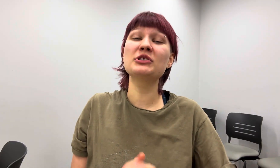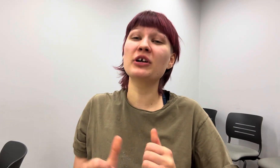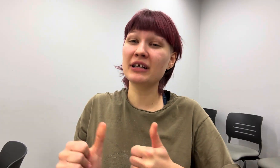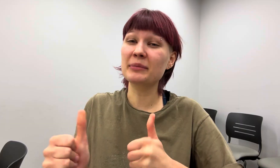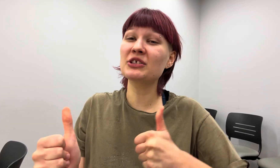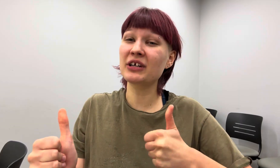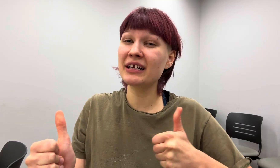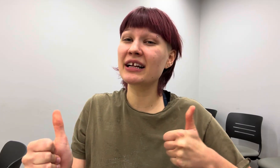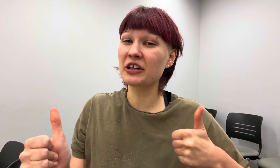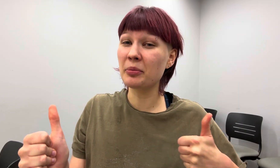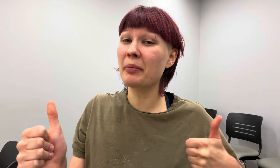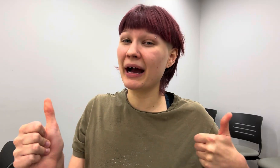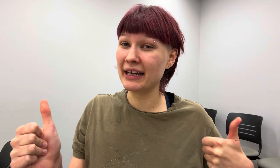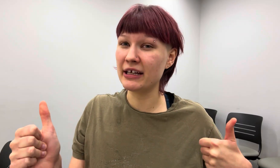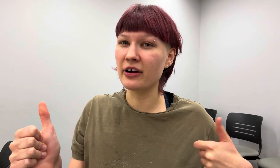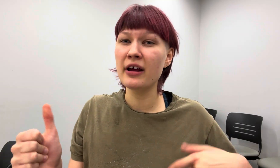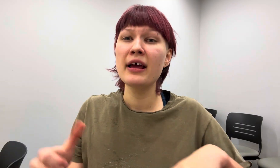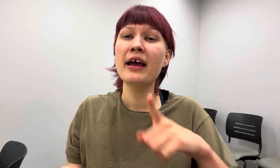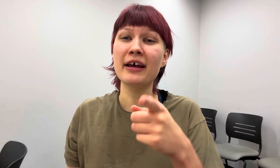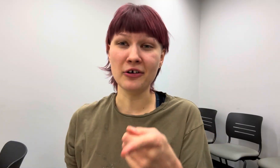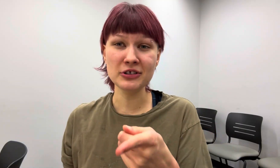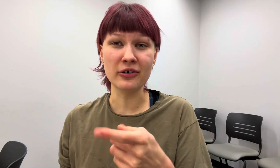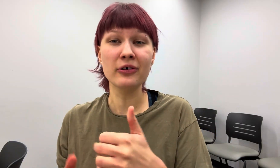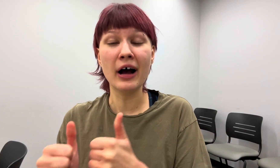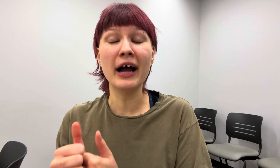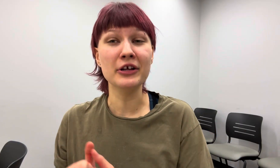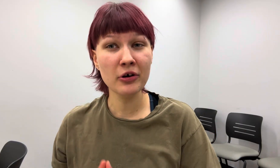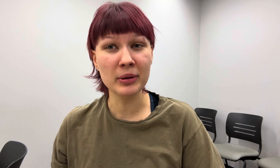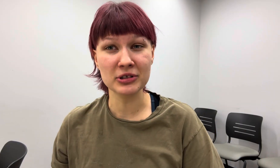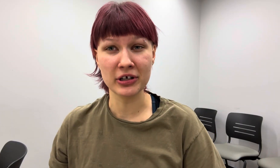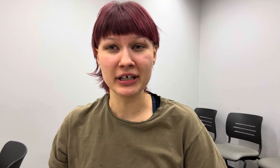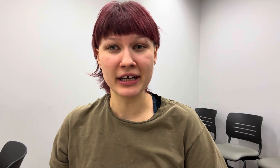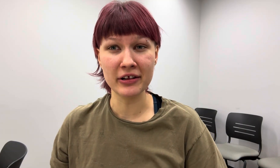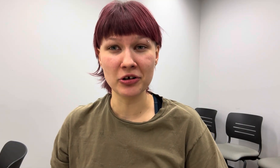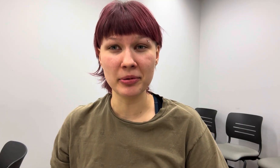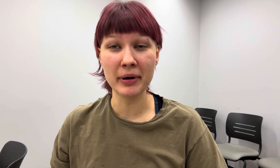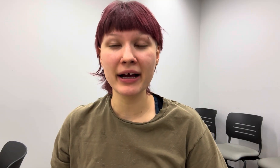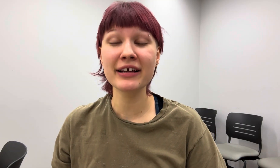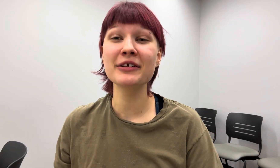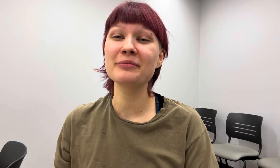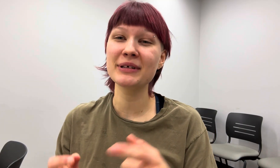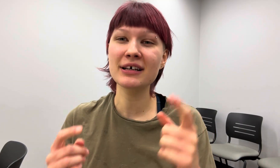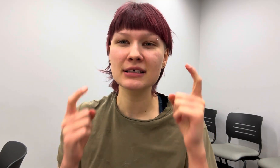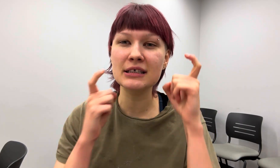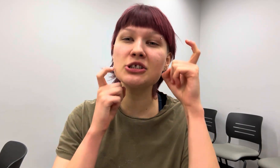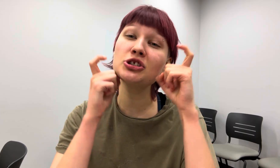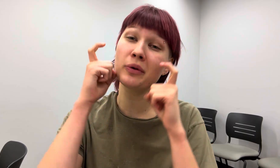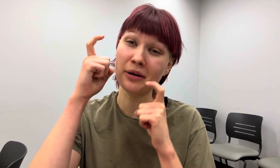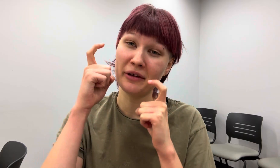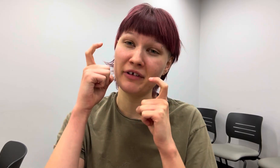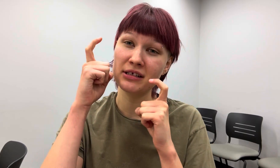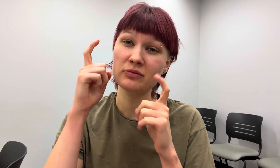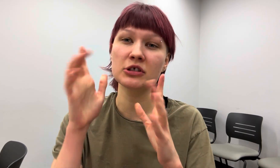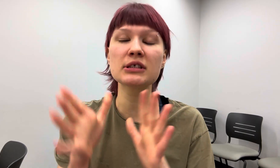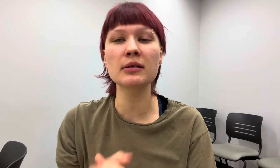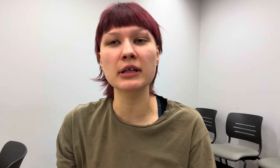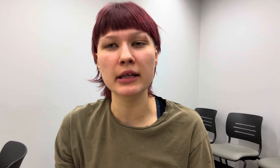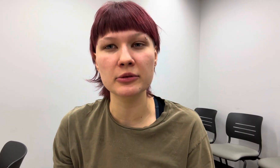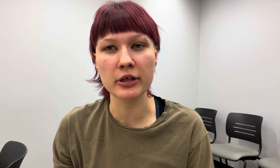starting to get a little bit behind here. And also, I know I'm starting to get a little bit behind because it's showing on my face, which is something that I'm trying to